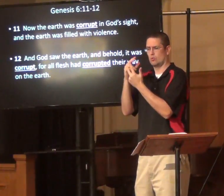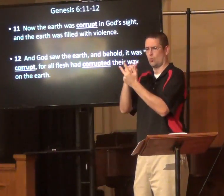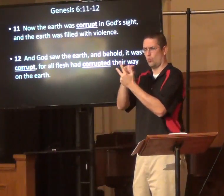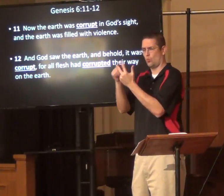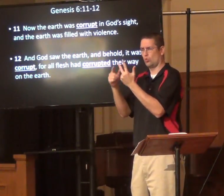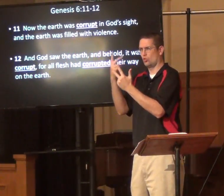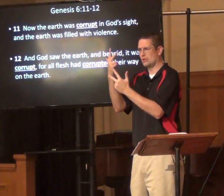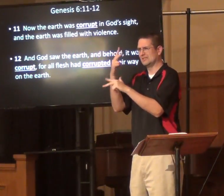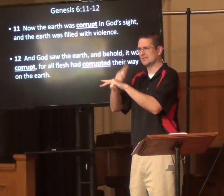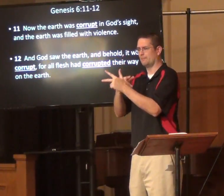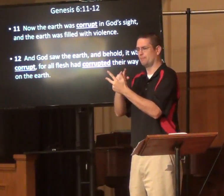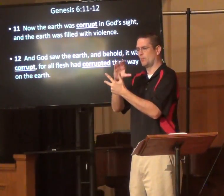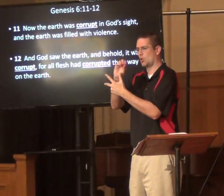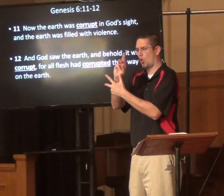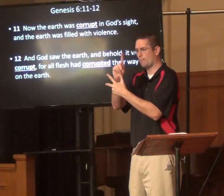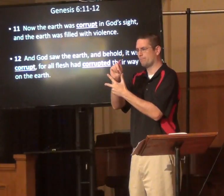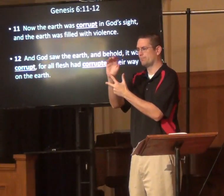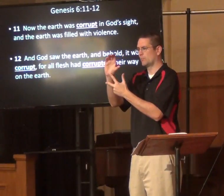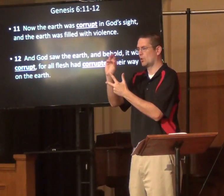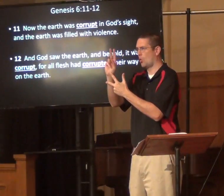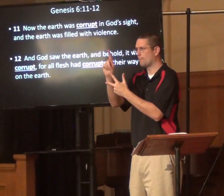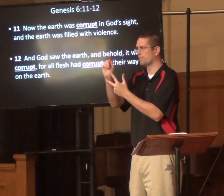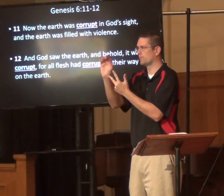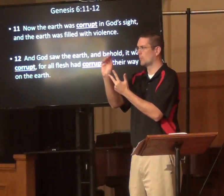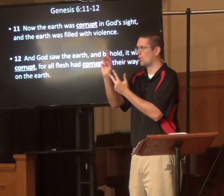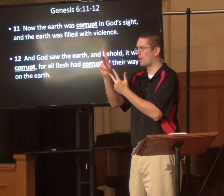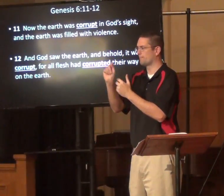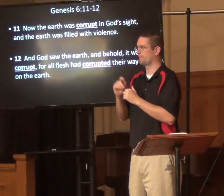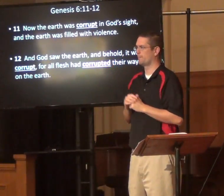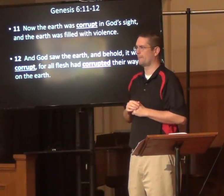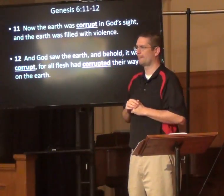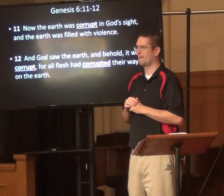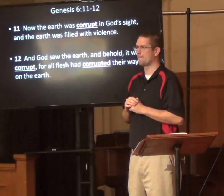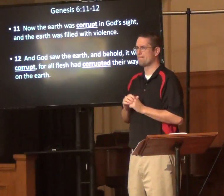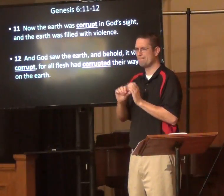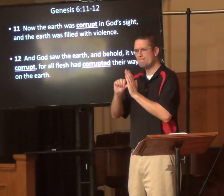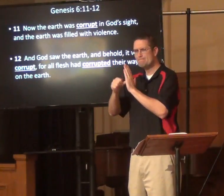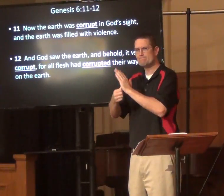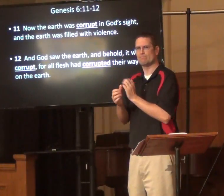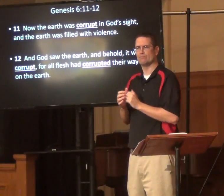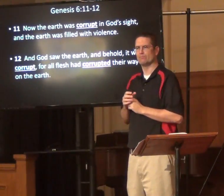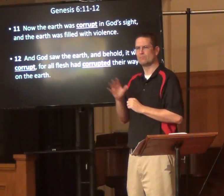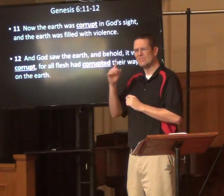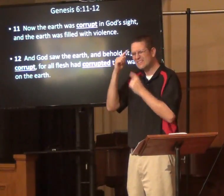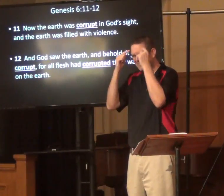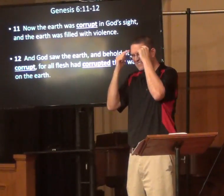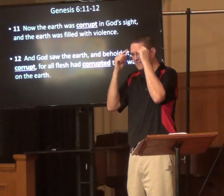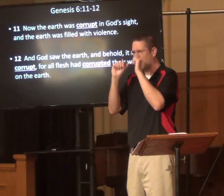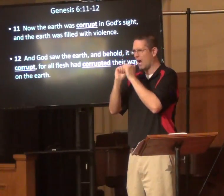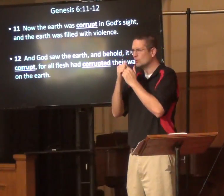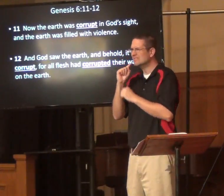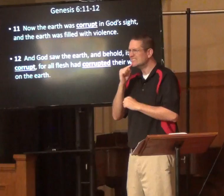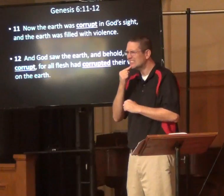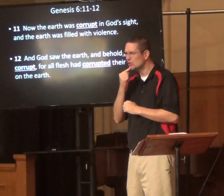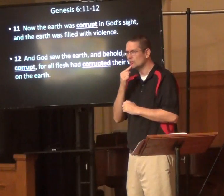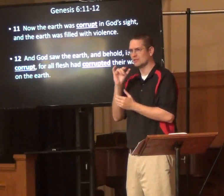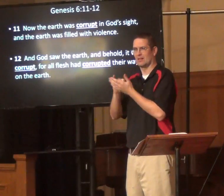God emphasized three times the word corrupt, over and over, three times. Think